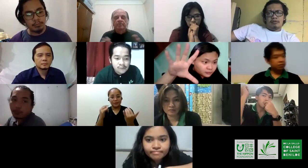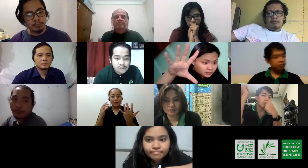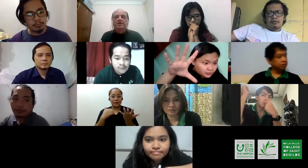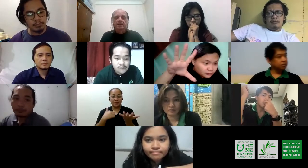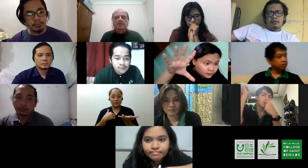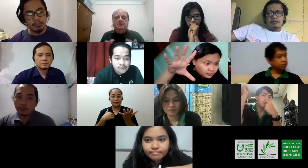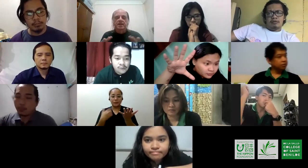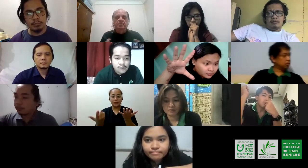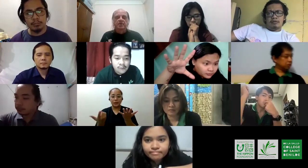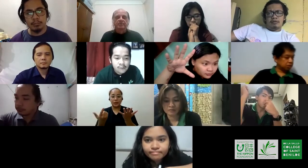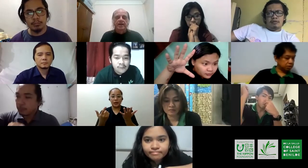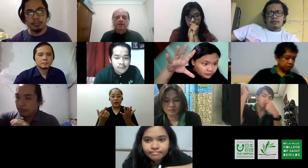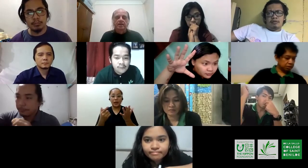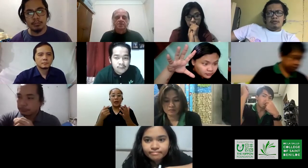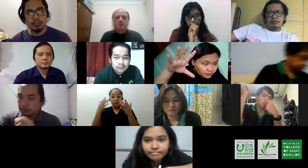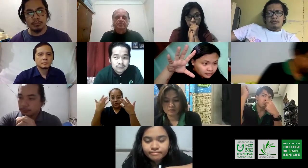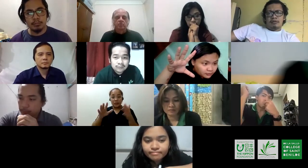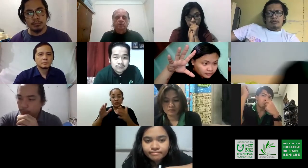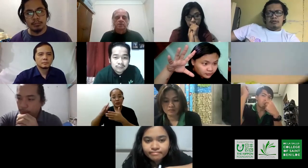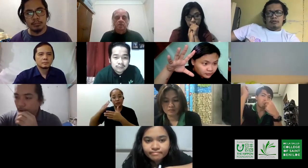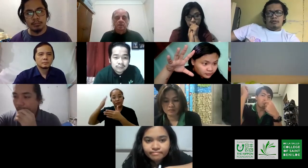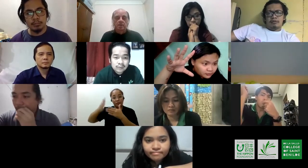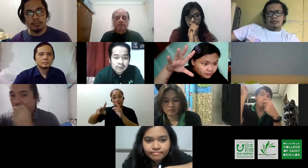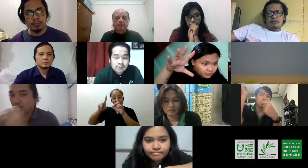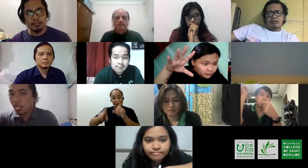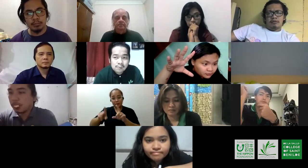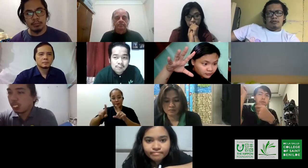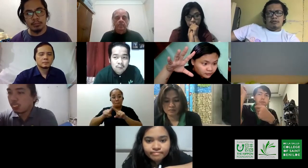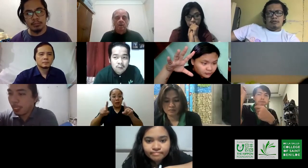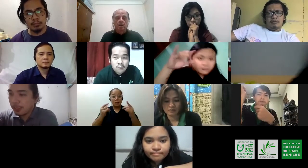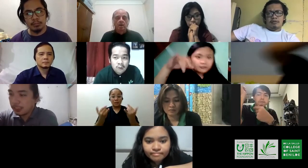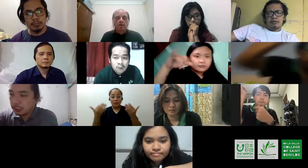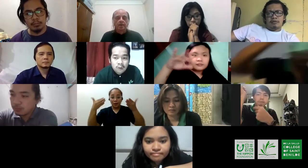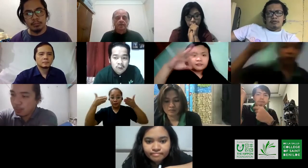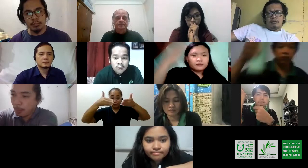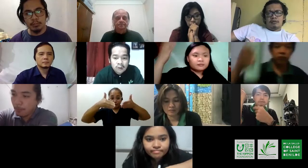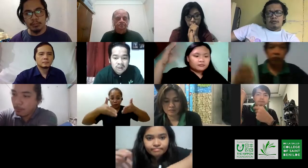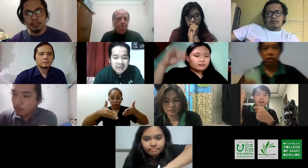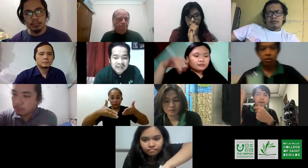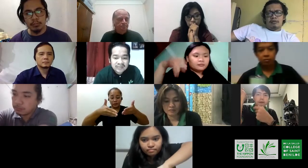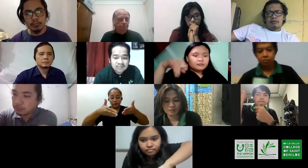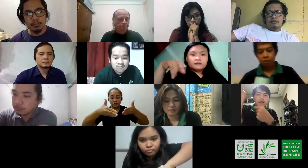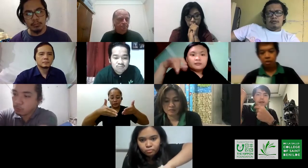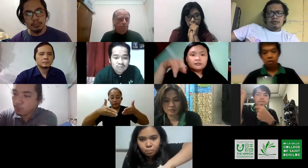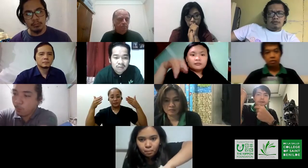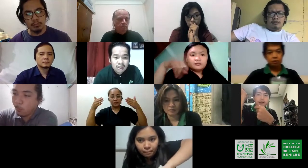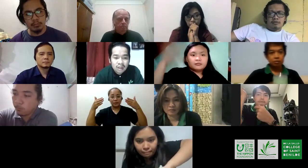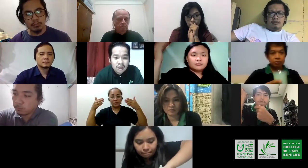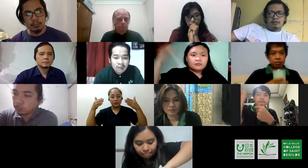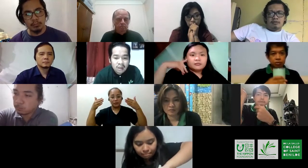then there'll be a final exam, but for now, let's just focus on the, I'll